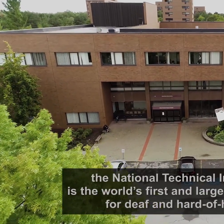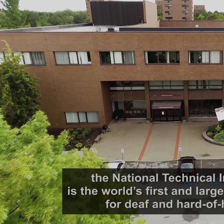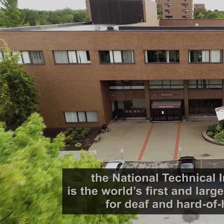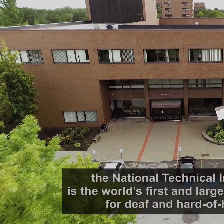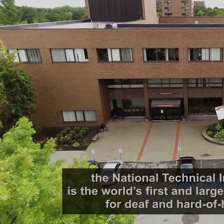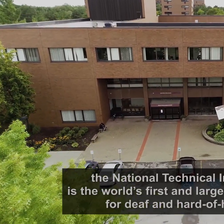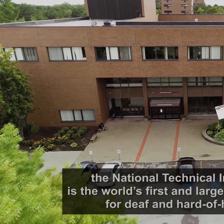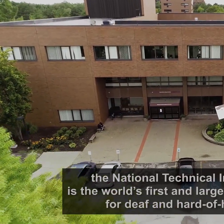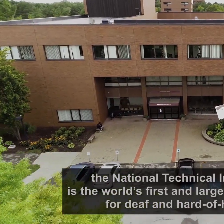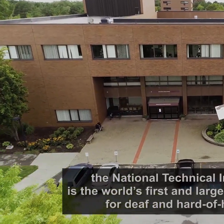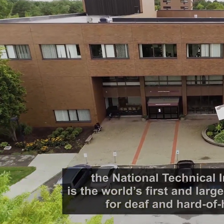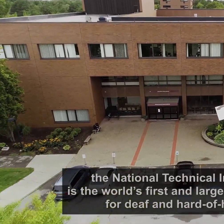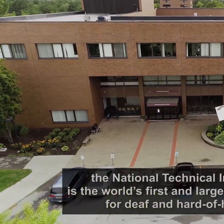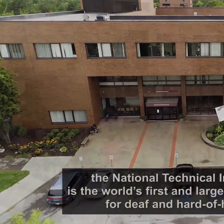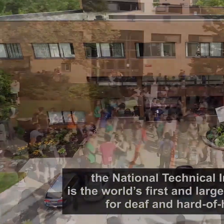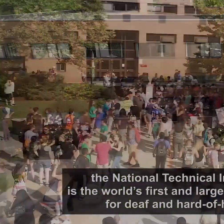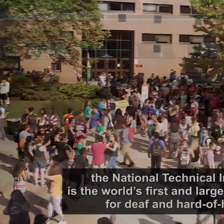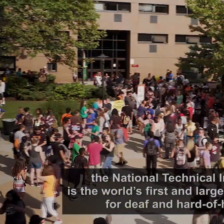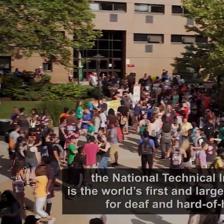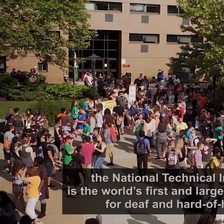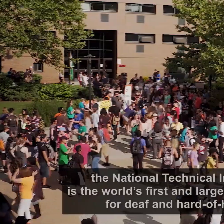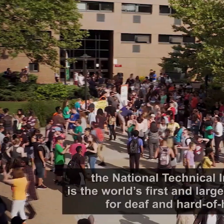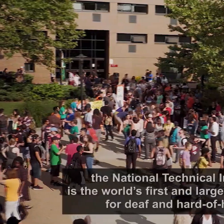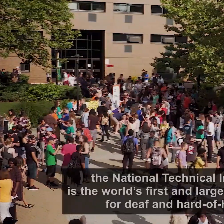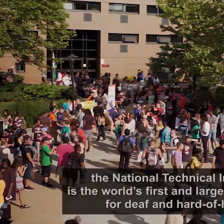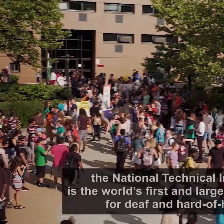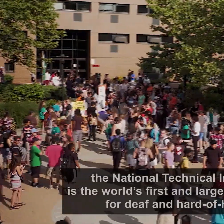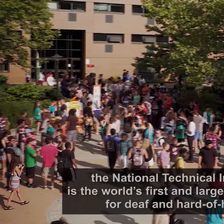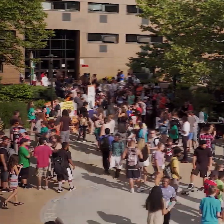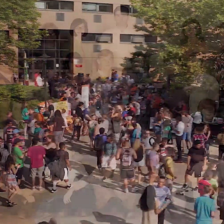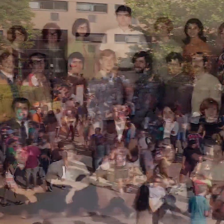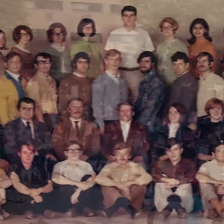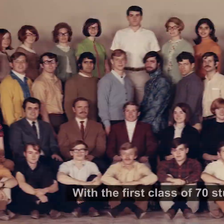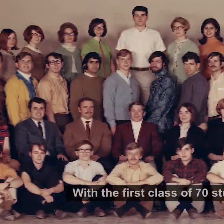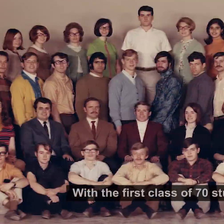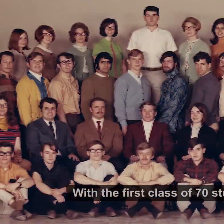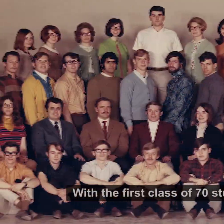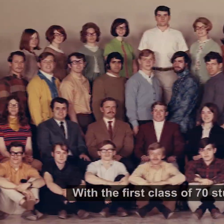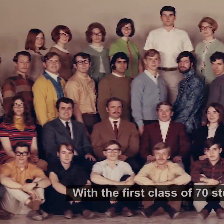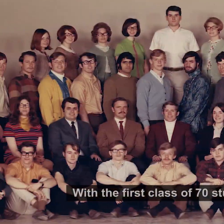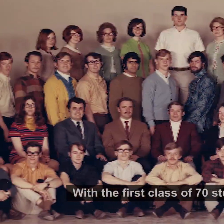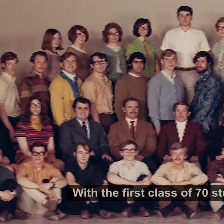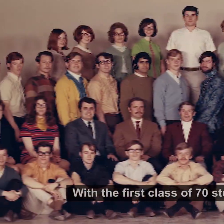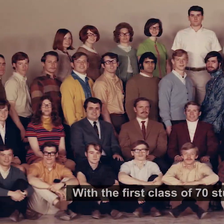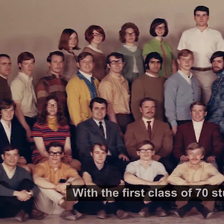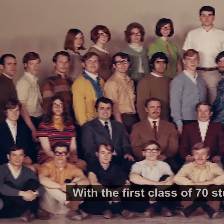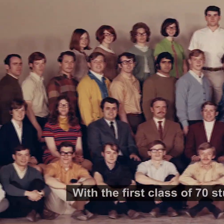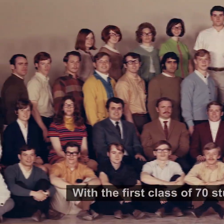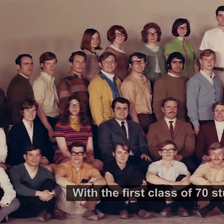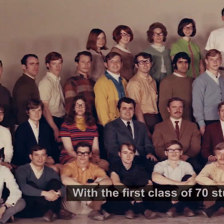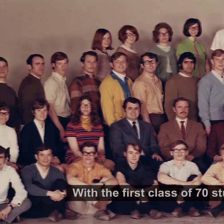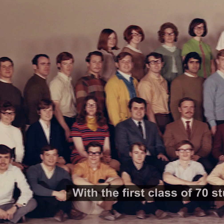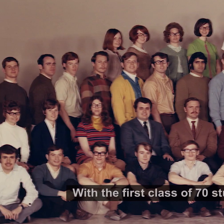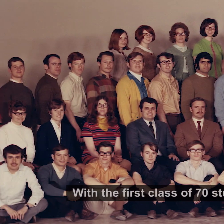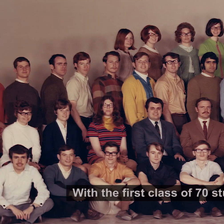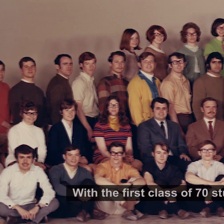world's first and largest technological college for deaf and hard of hearing students. With the first class of 70 students